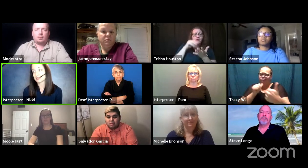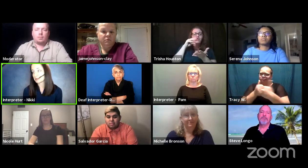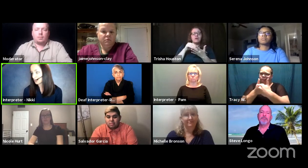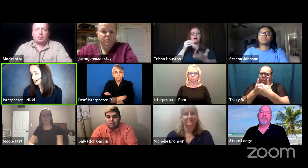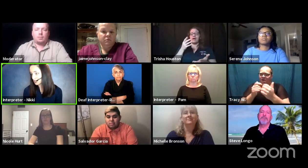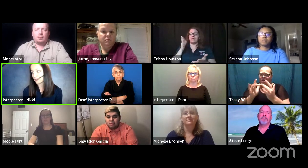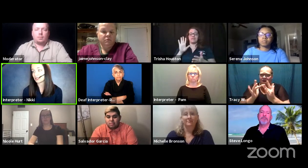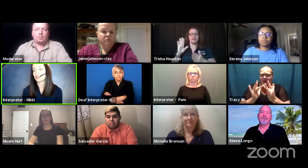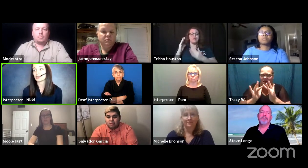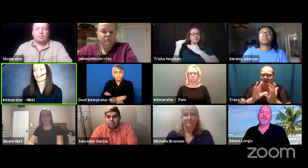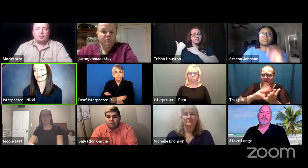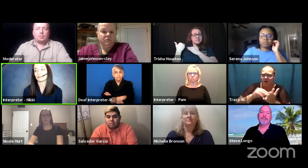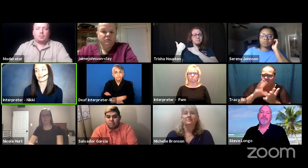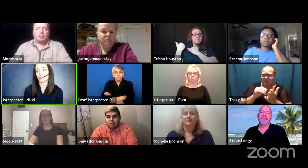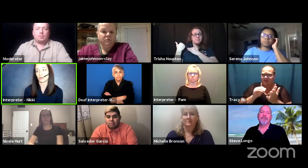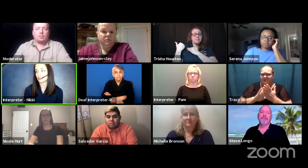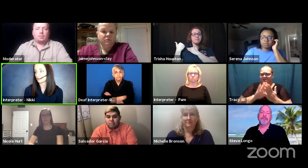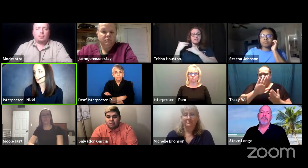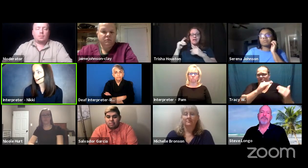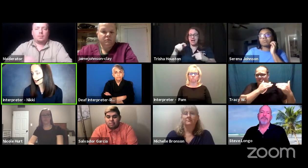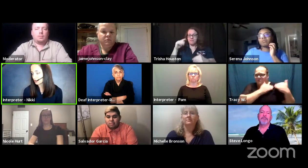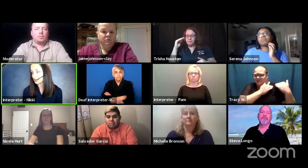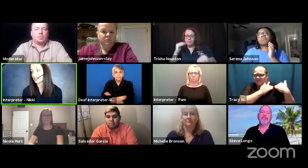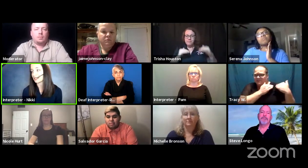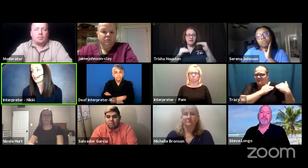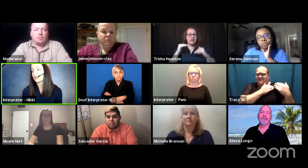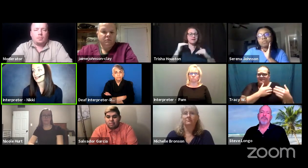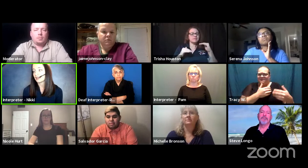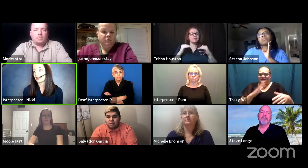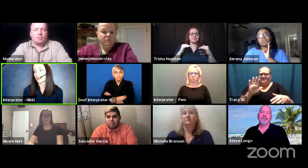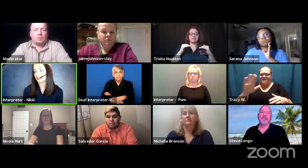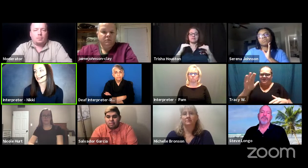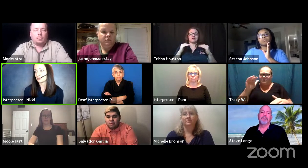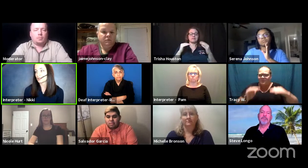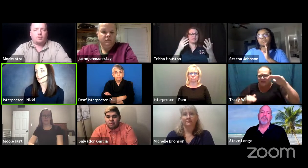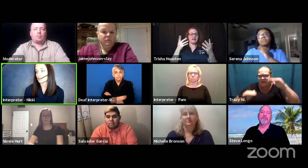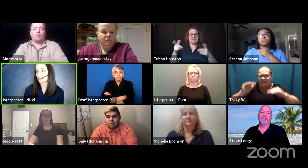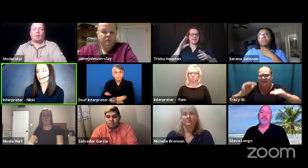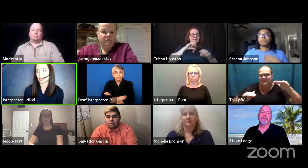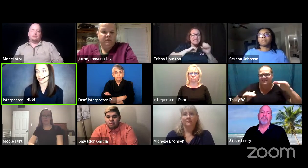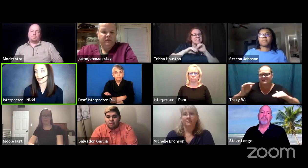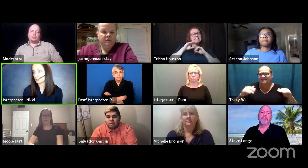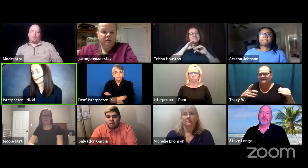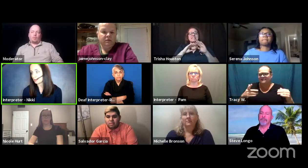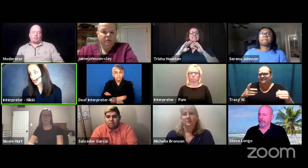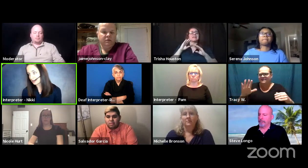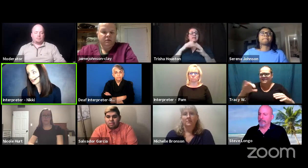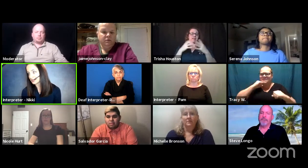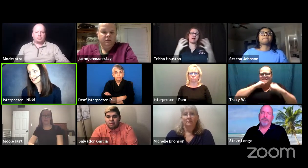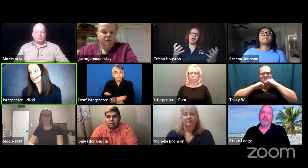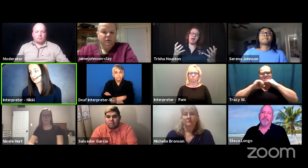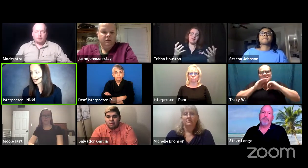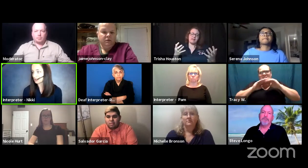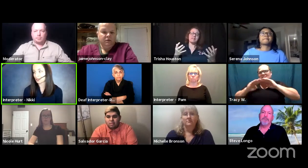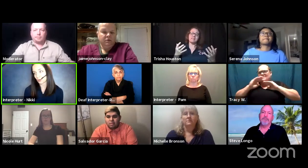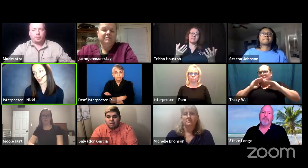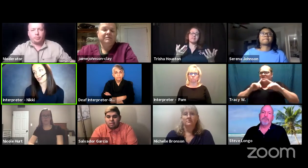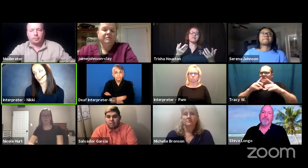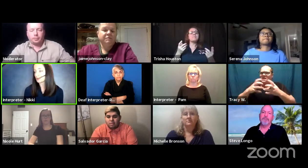been a challenge going to the virtual learning, and students trying to figure out a new balance and making their way through